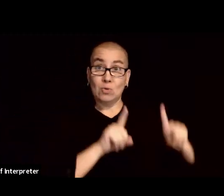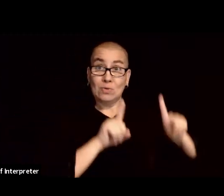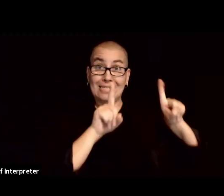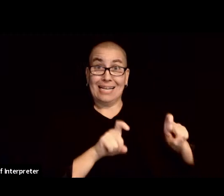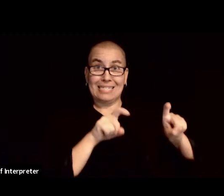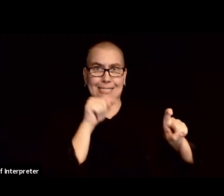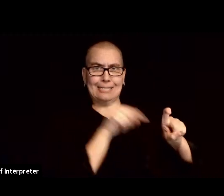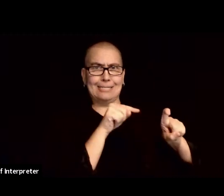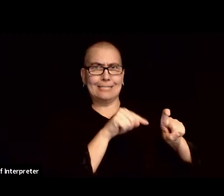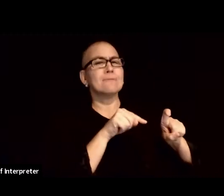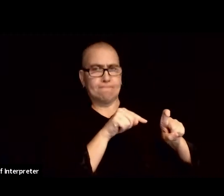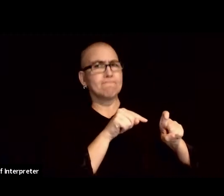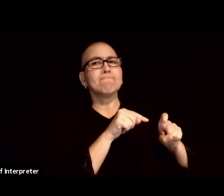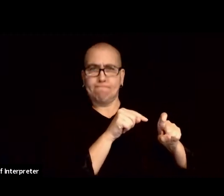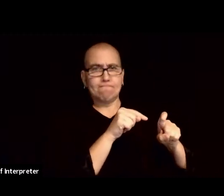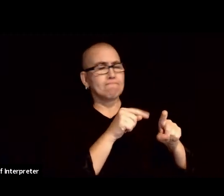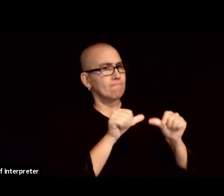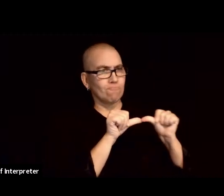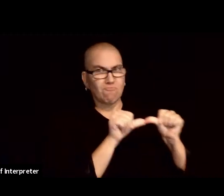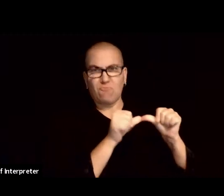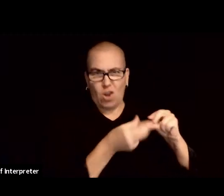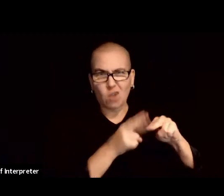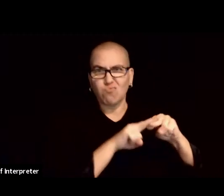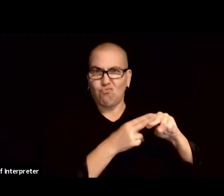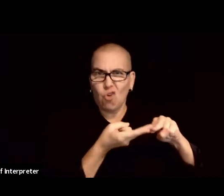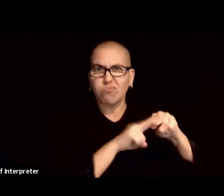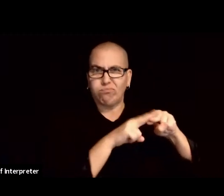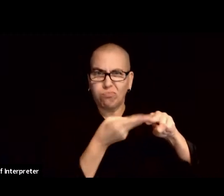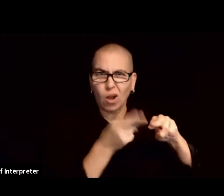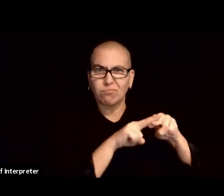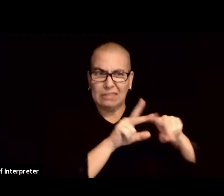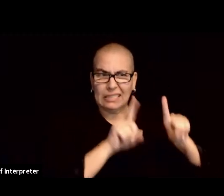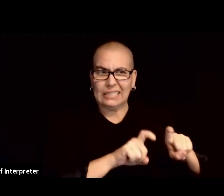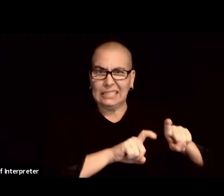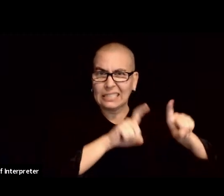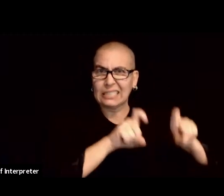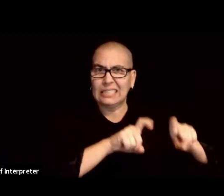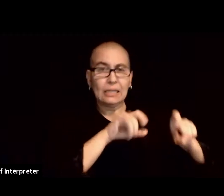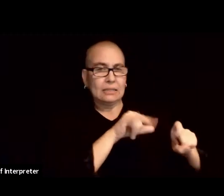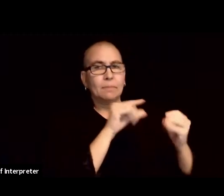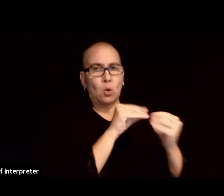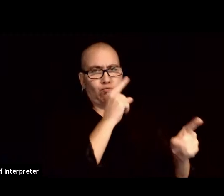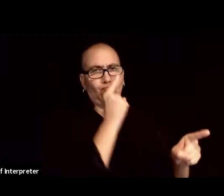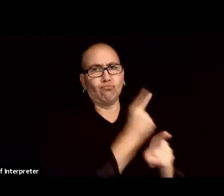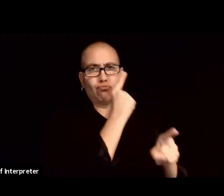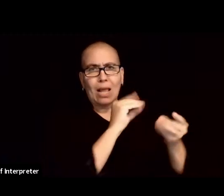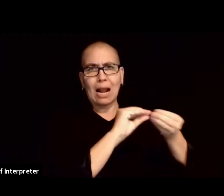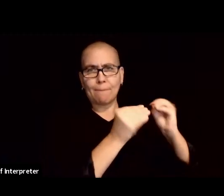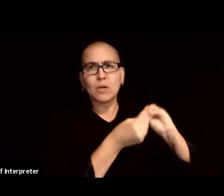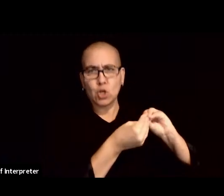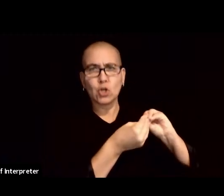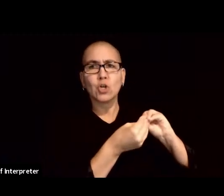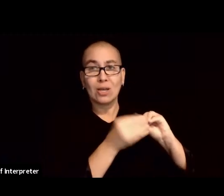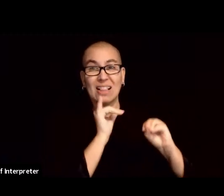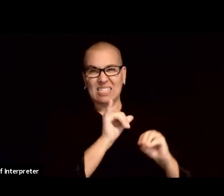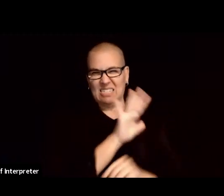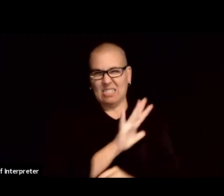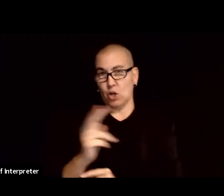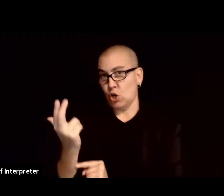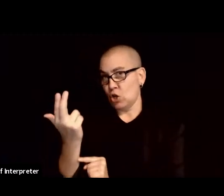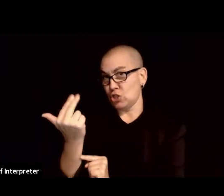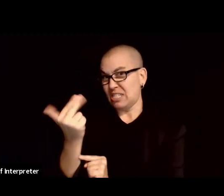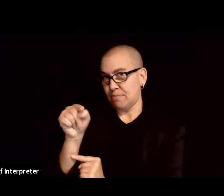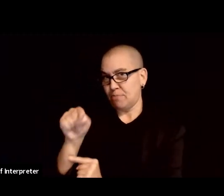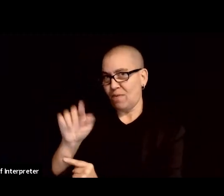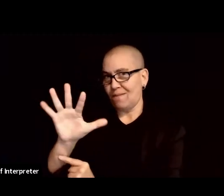even faster. The weekly change in cases is now 13.5% from yesterday, from a